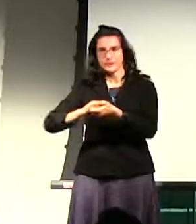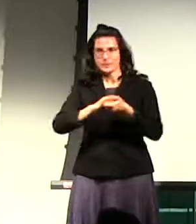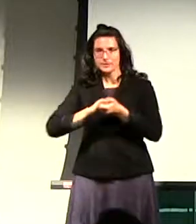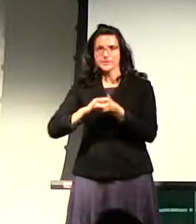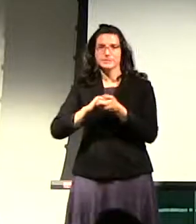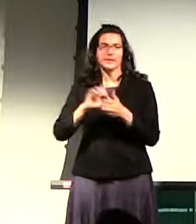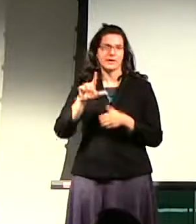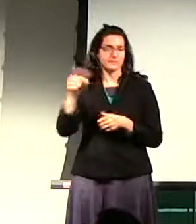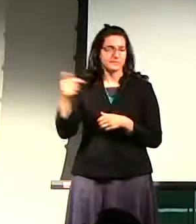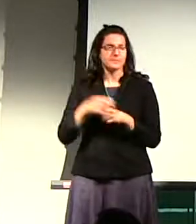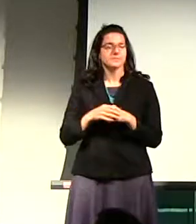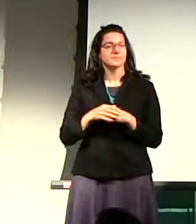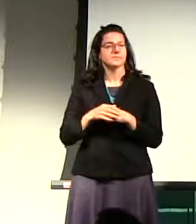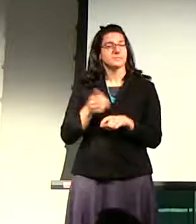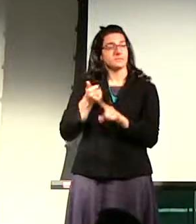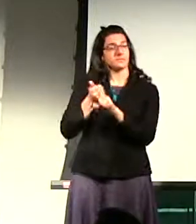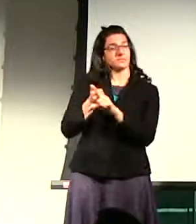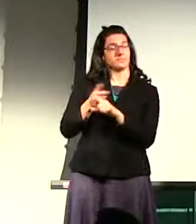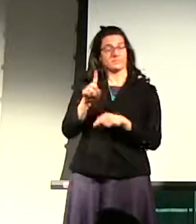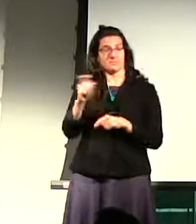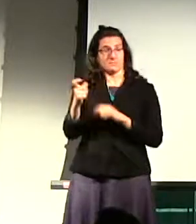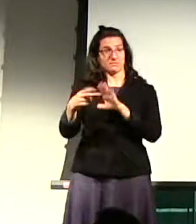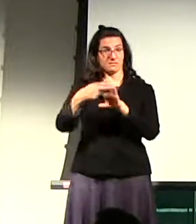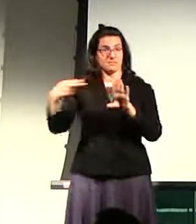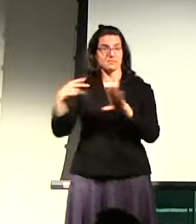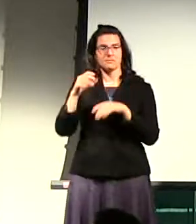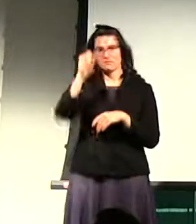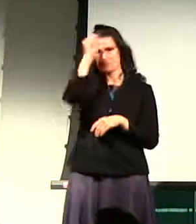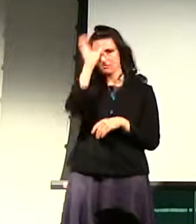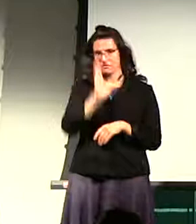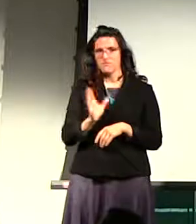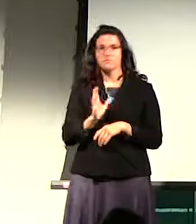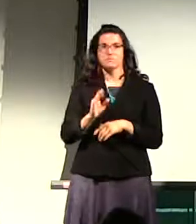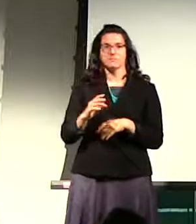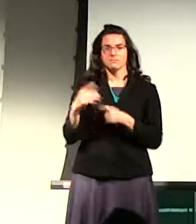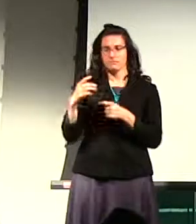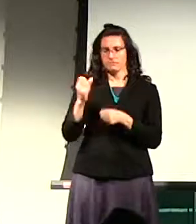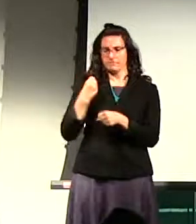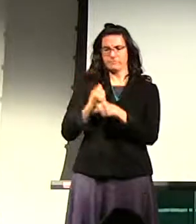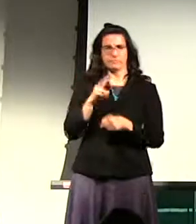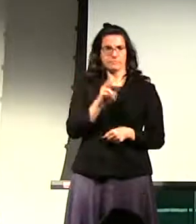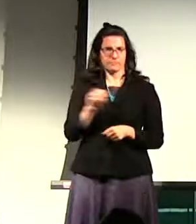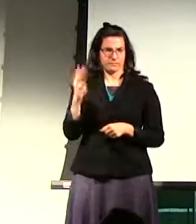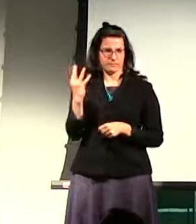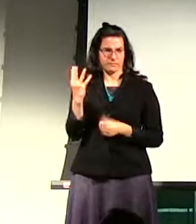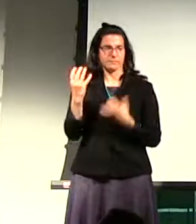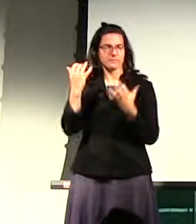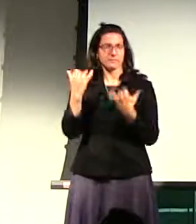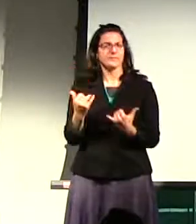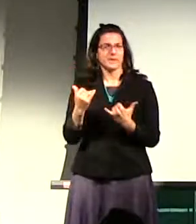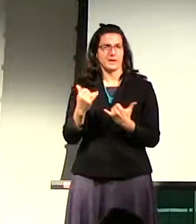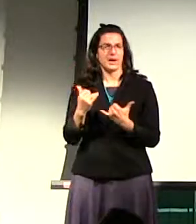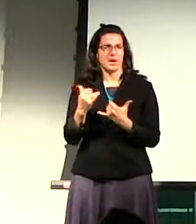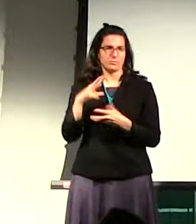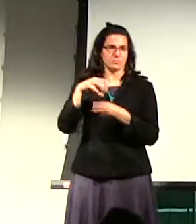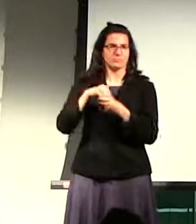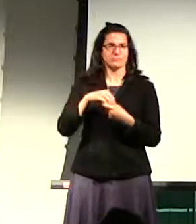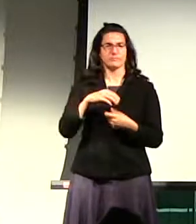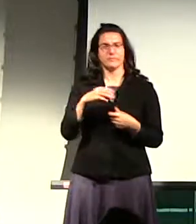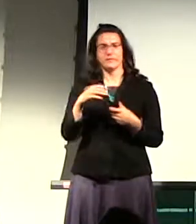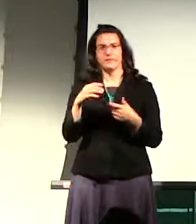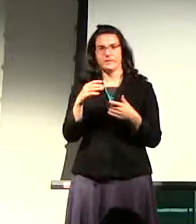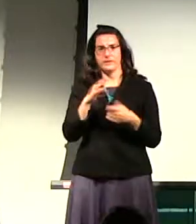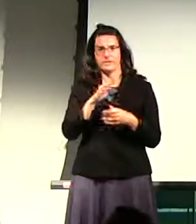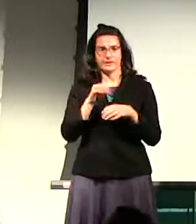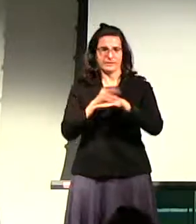Bedette was diagnosed with schizophrenia in 2004 and now serves on the advisory board for the Institute for Therapy Through the